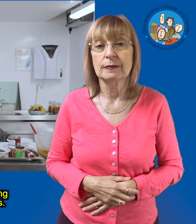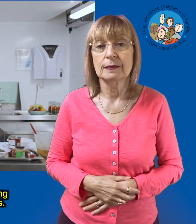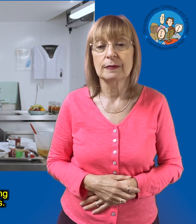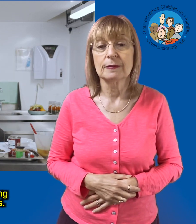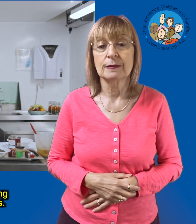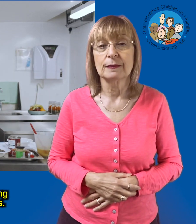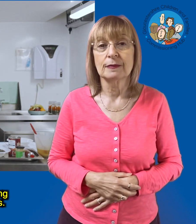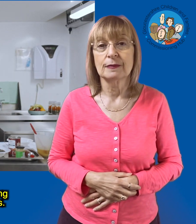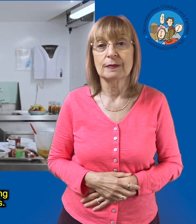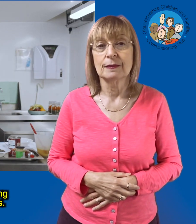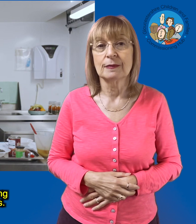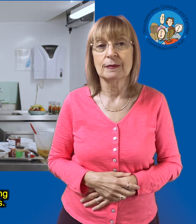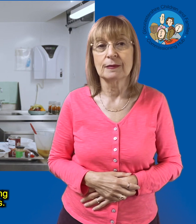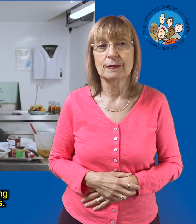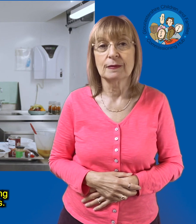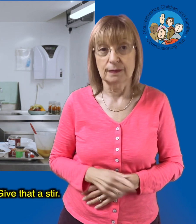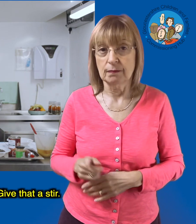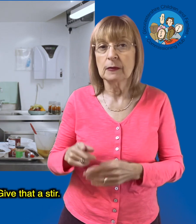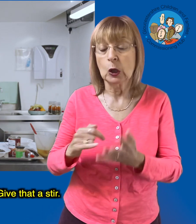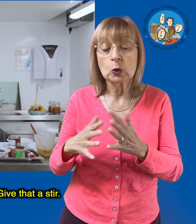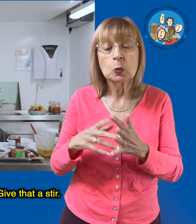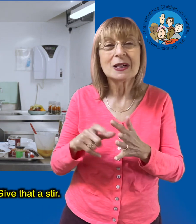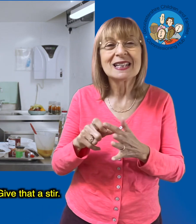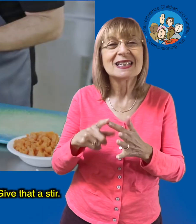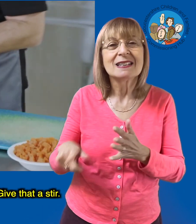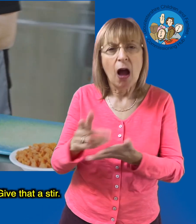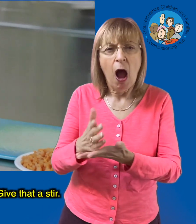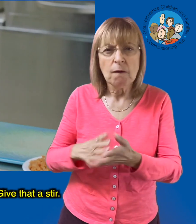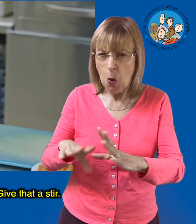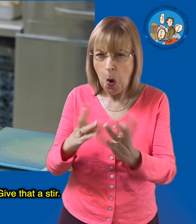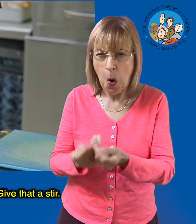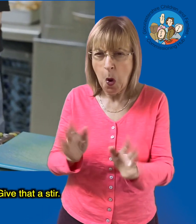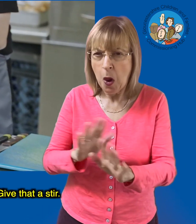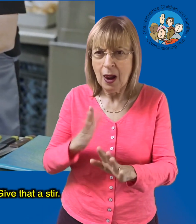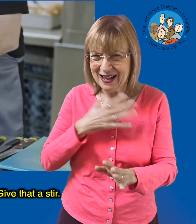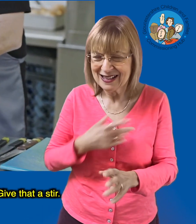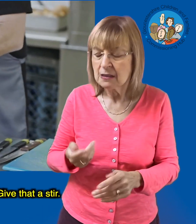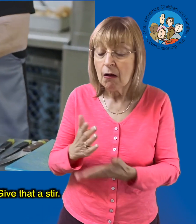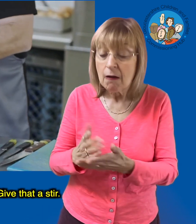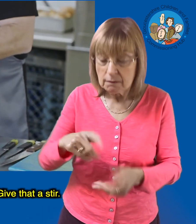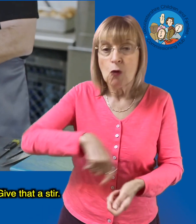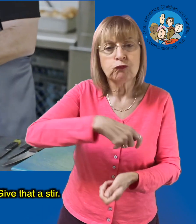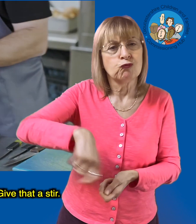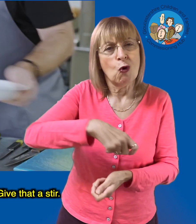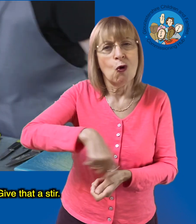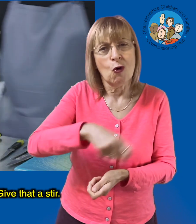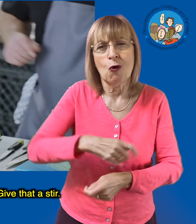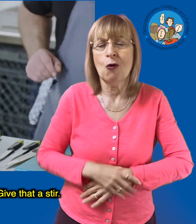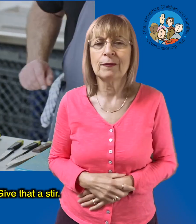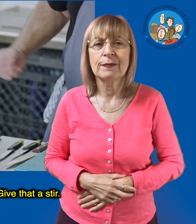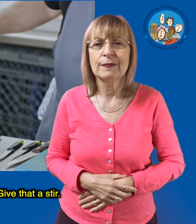add my swede and my carrots. Don't forget this is half the swede, not the full swede.